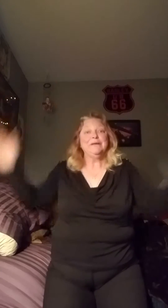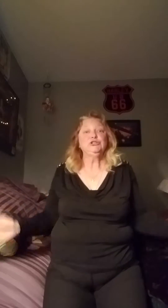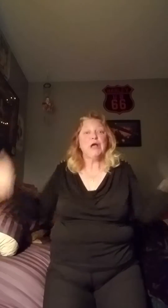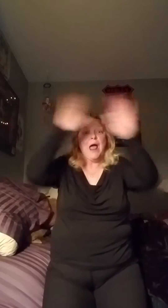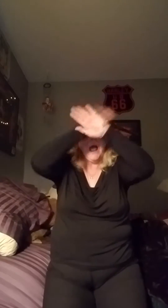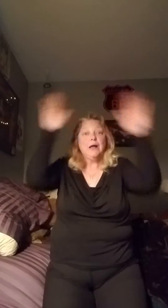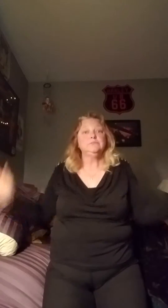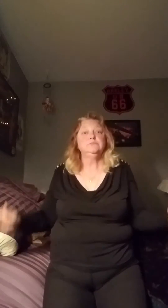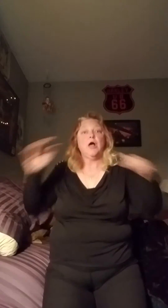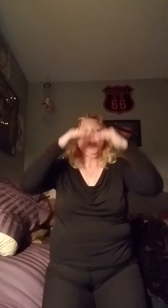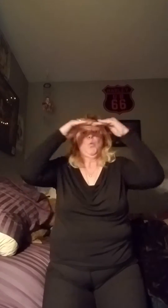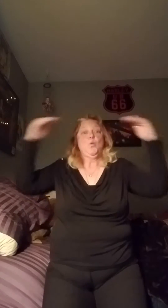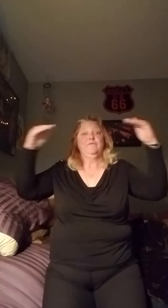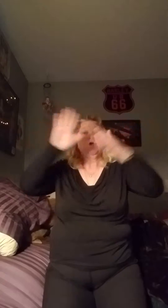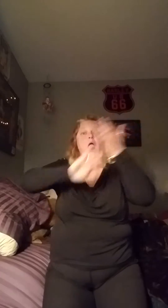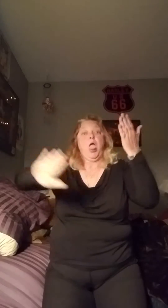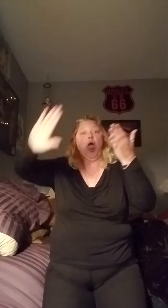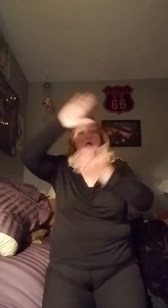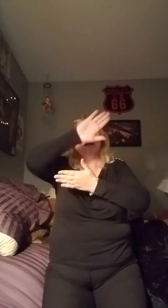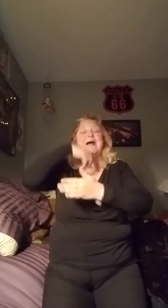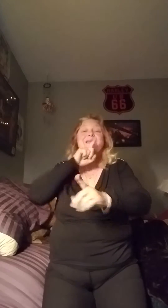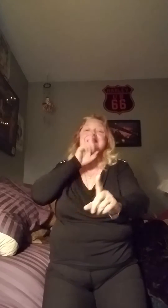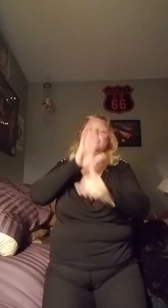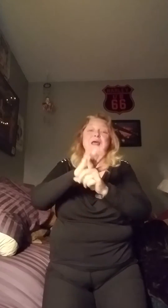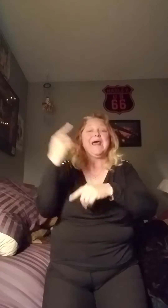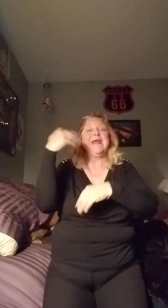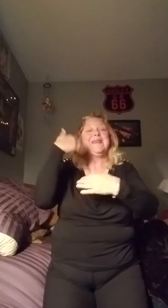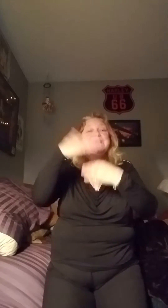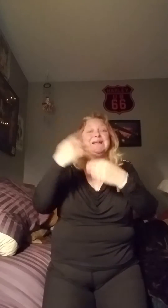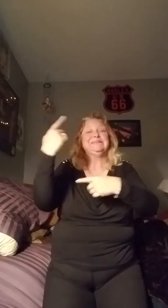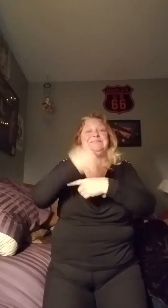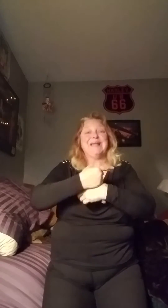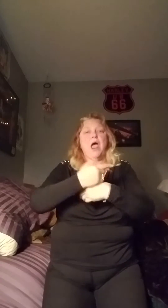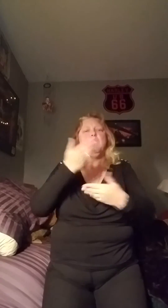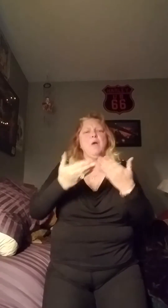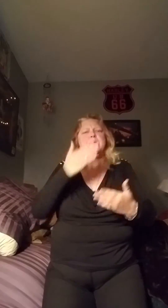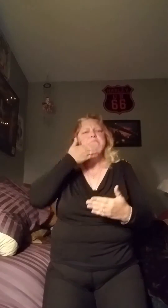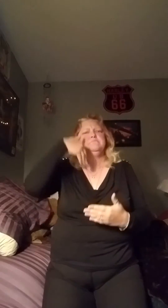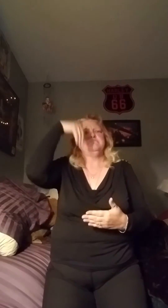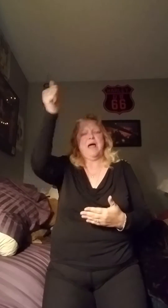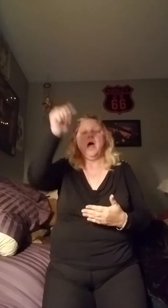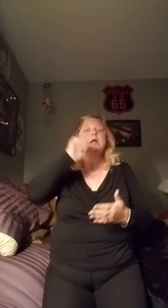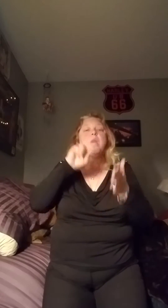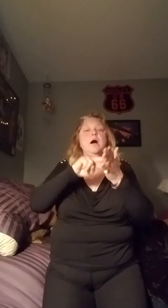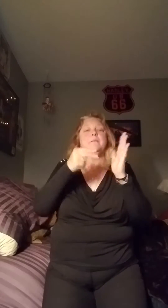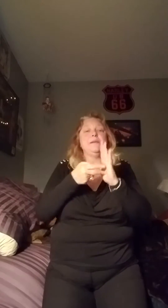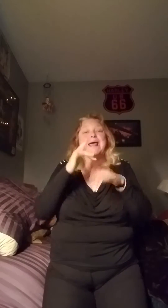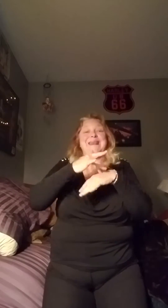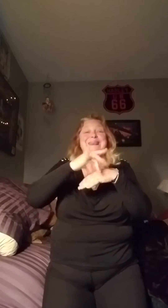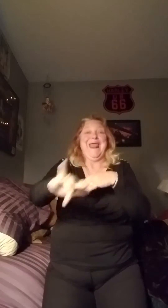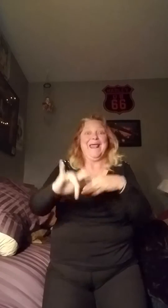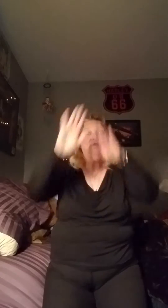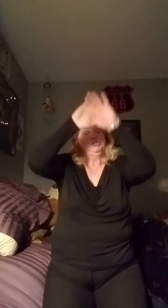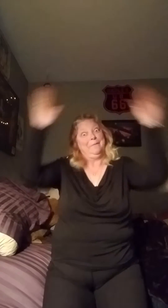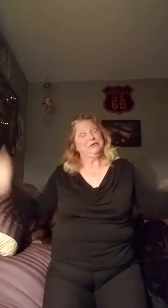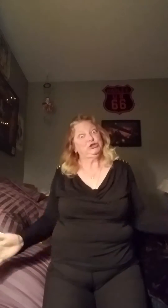10 minutes. I guarantee you, your next day would probably be better. That doesn't mean naked jumping jacks are helping you. Rather,